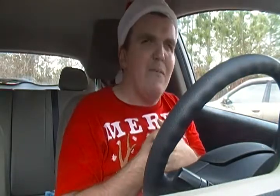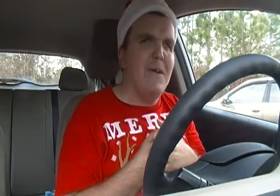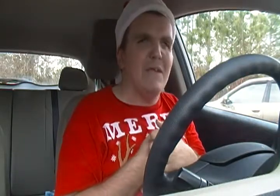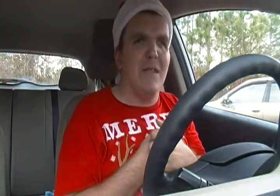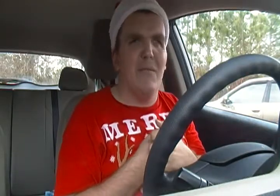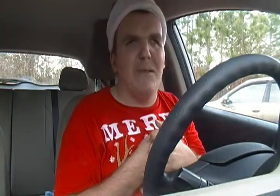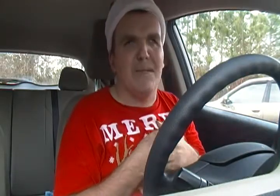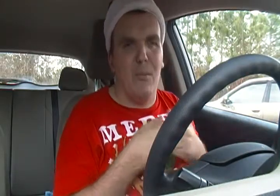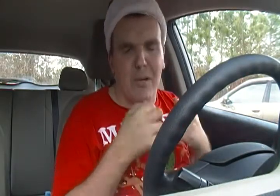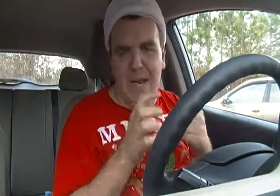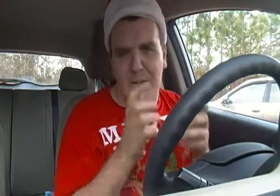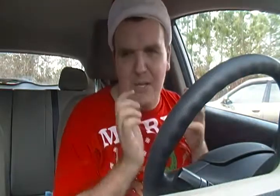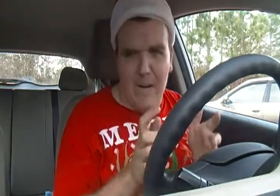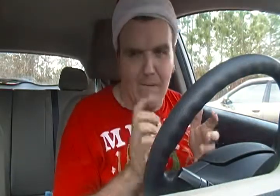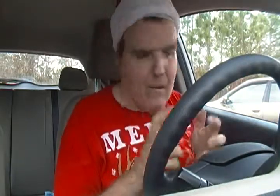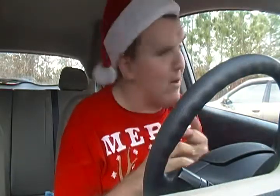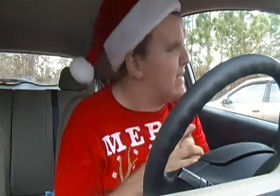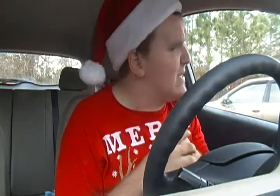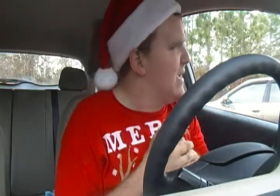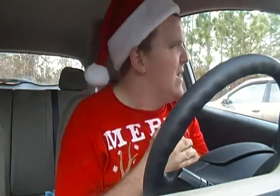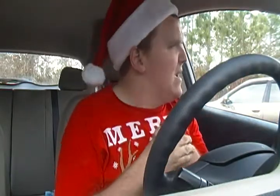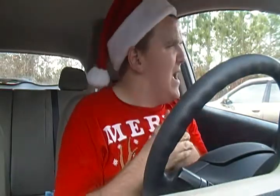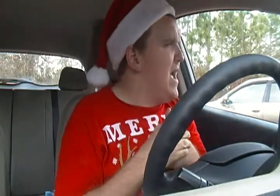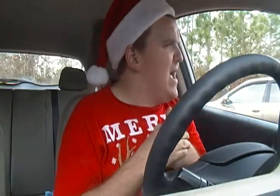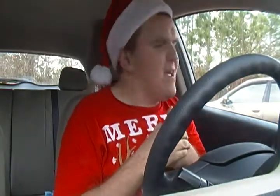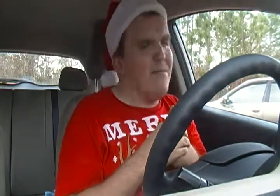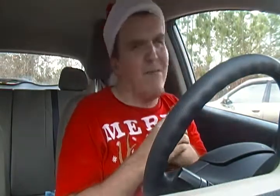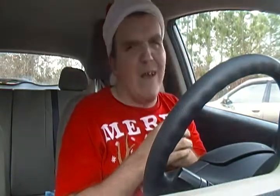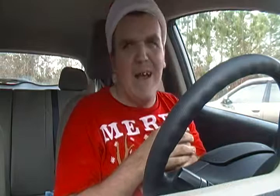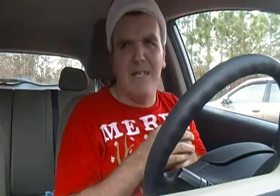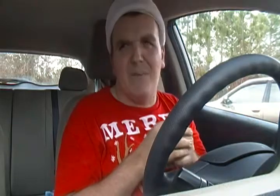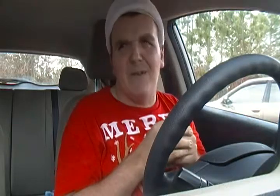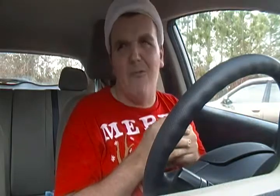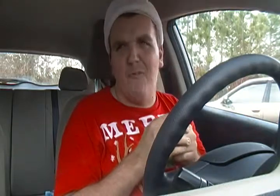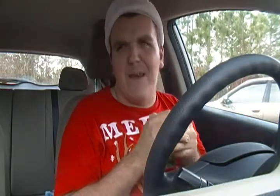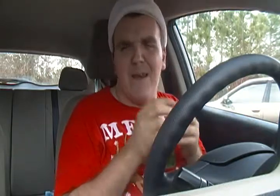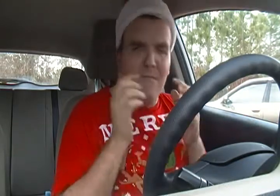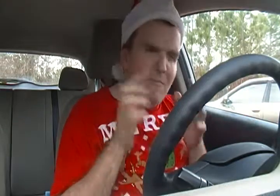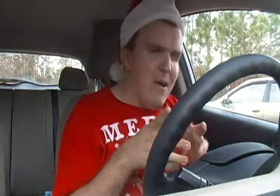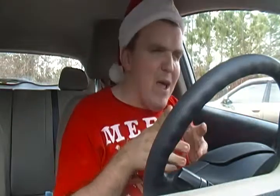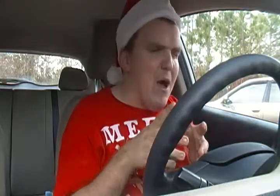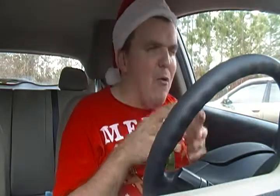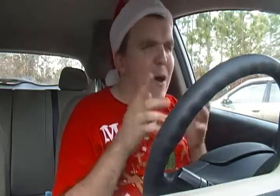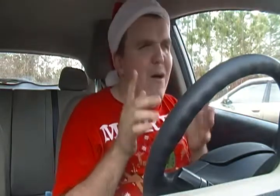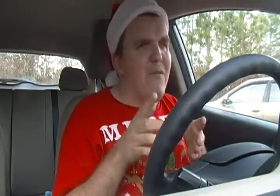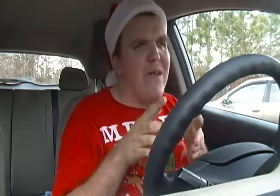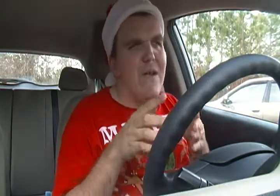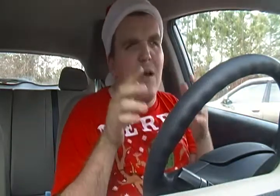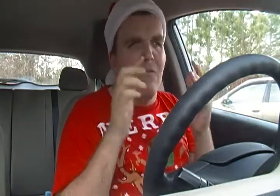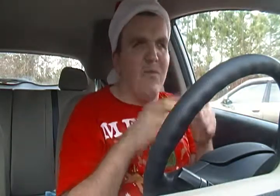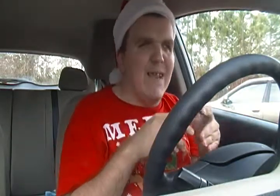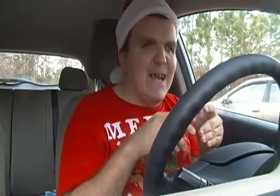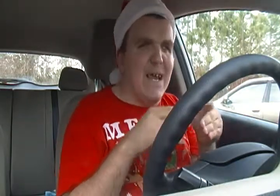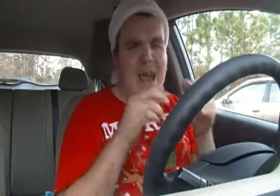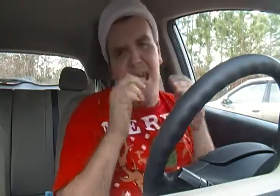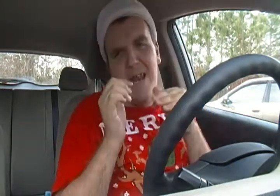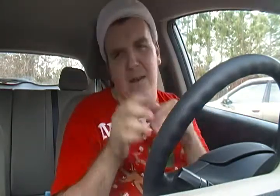ralphie's dealing with this bully named scott fargus and scott's been tormenting ralphie flick and